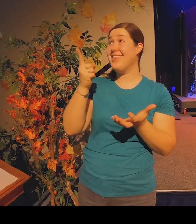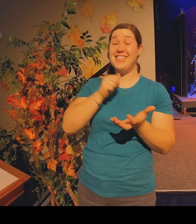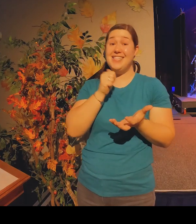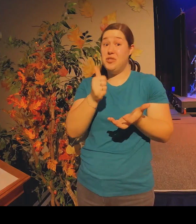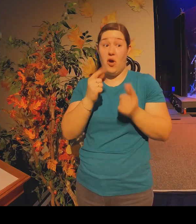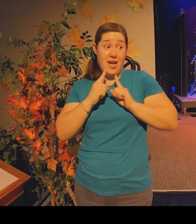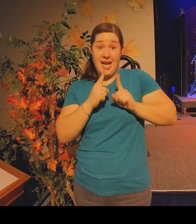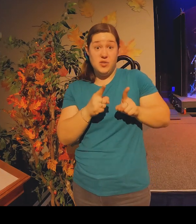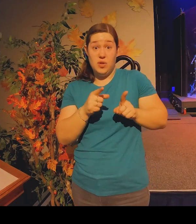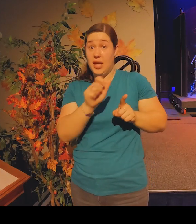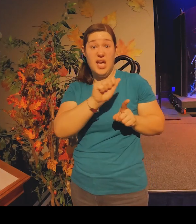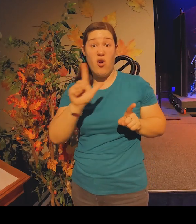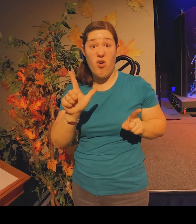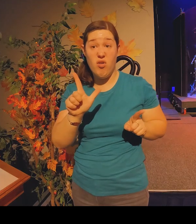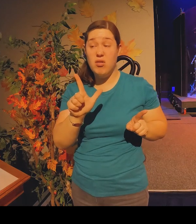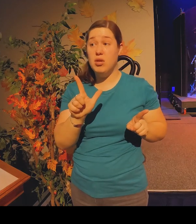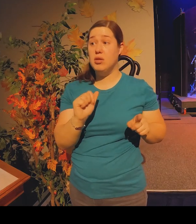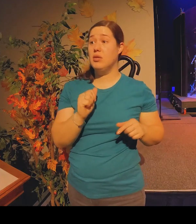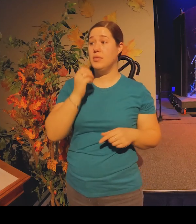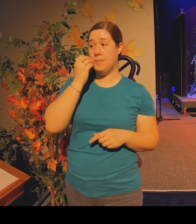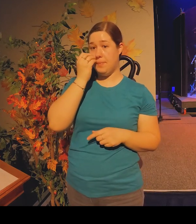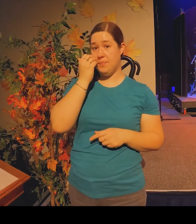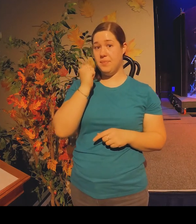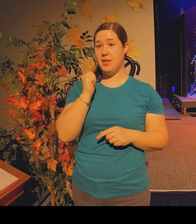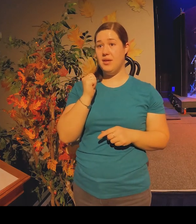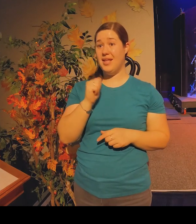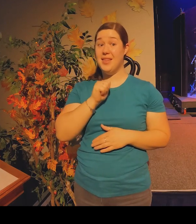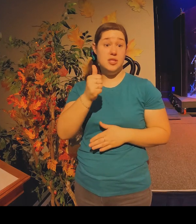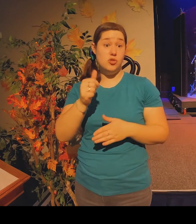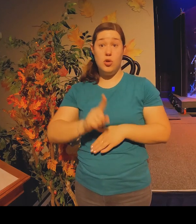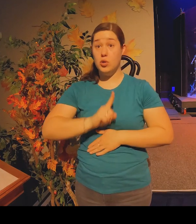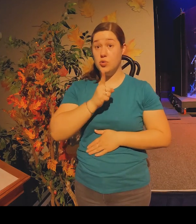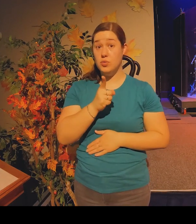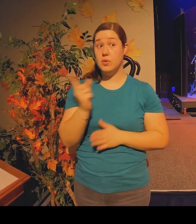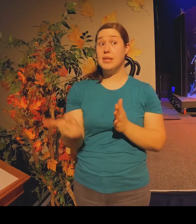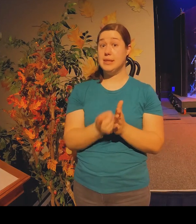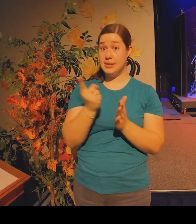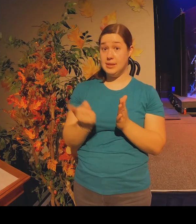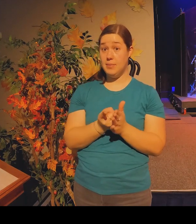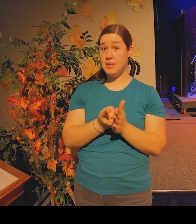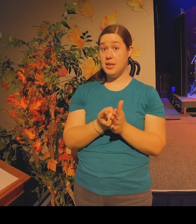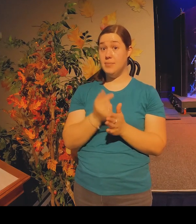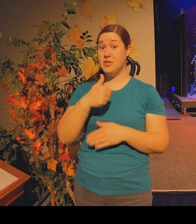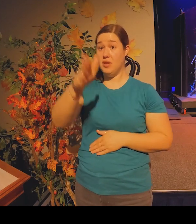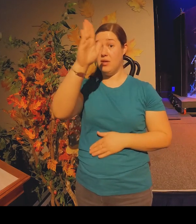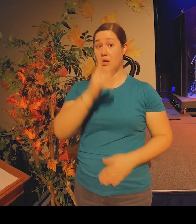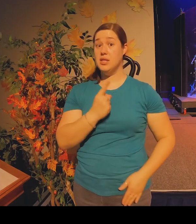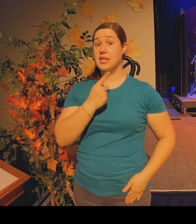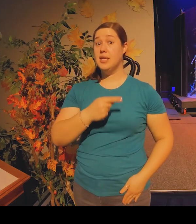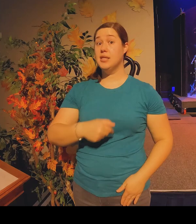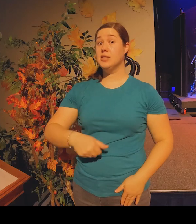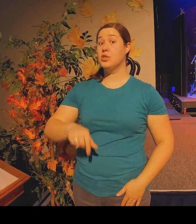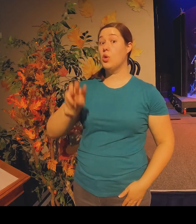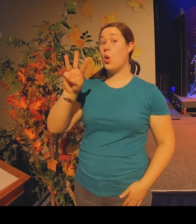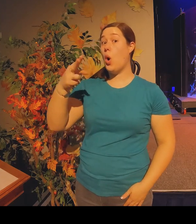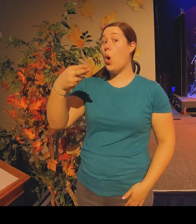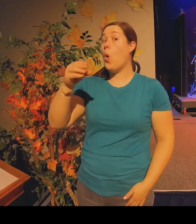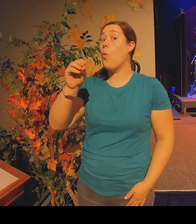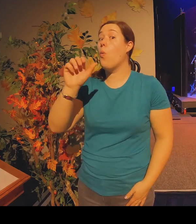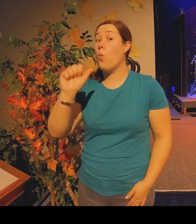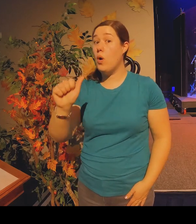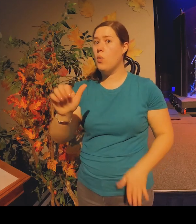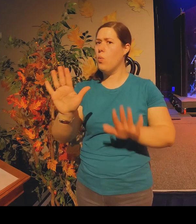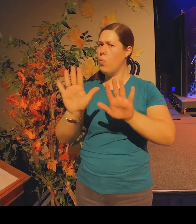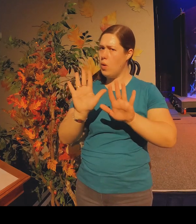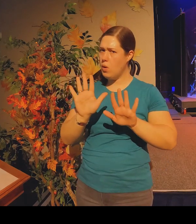because sometimes God says, whoa, which means yes, but not at this